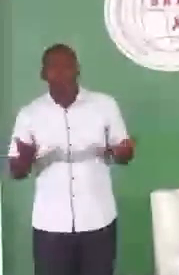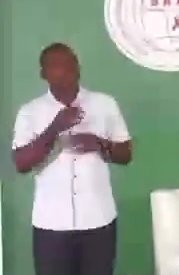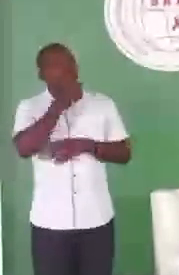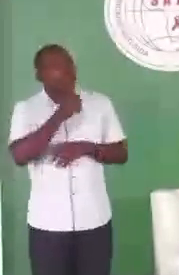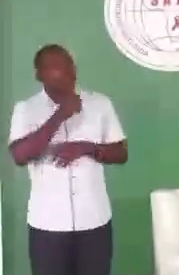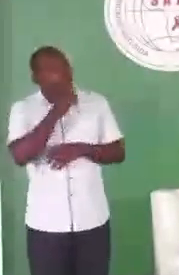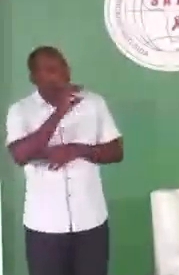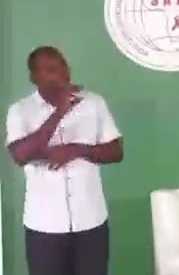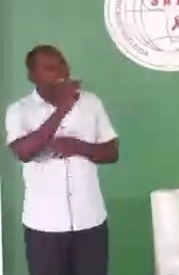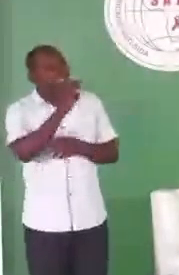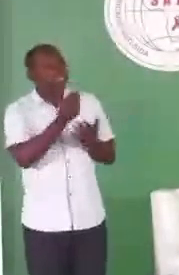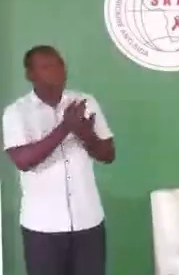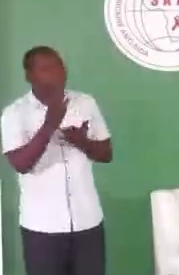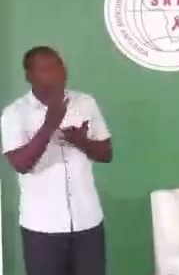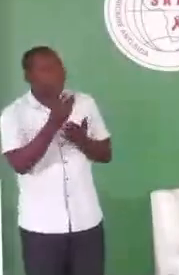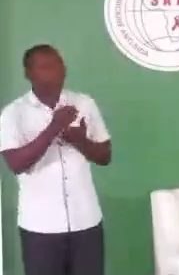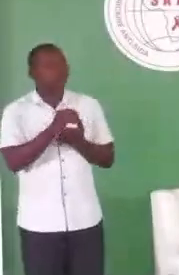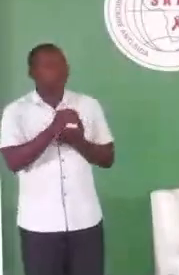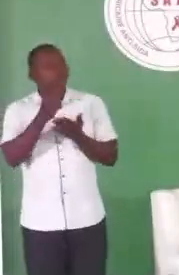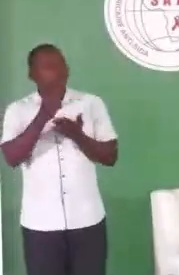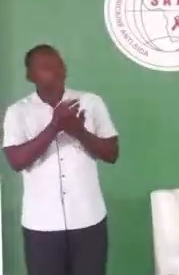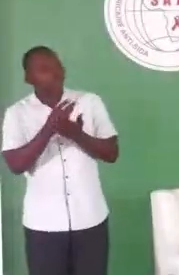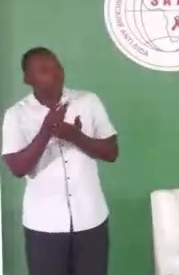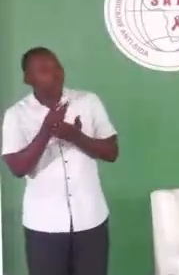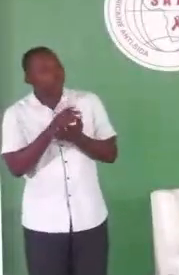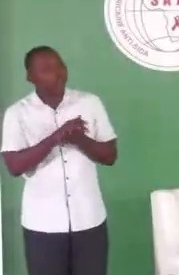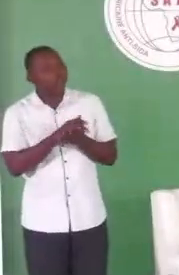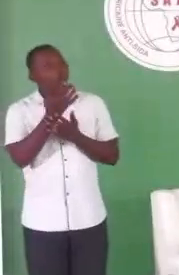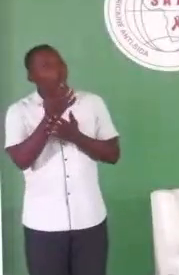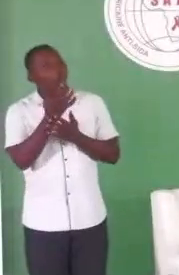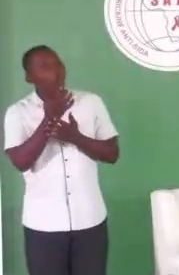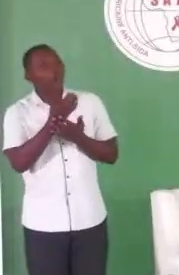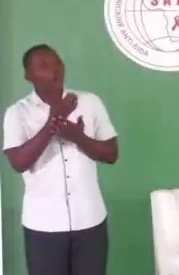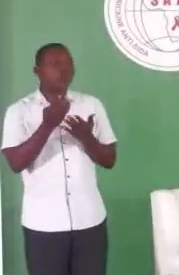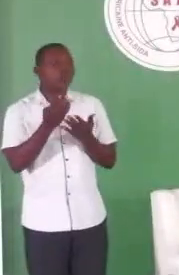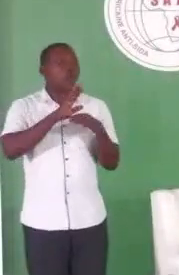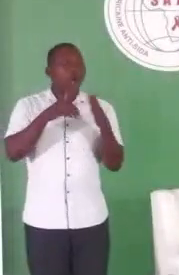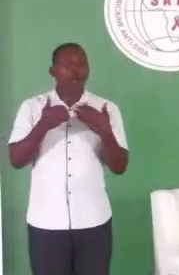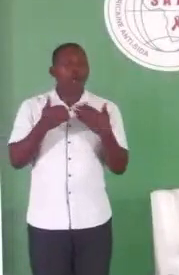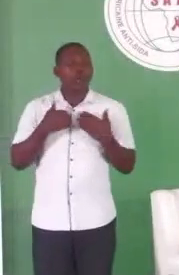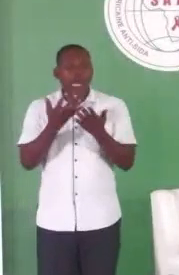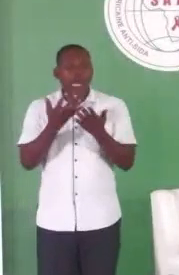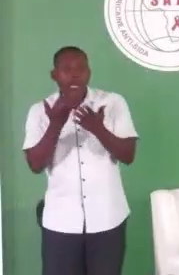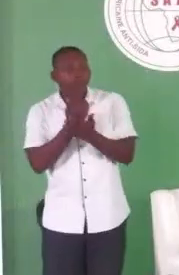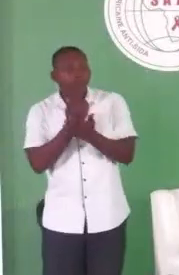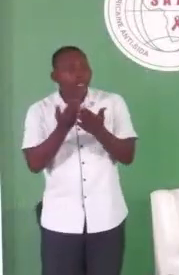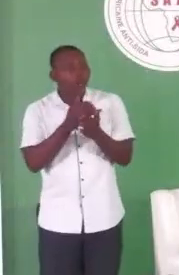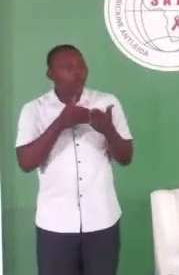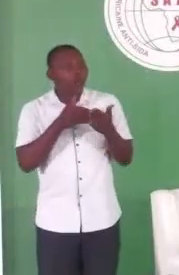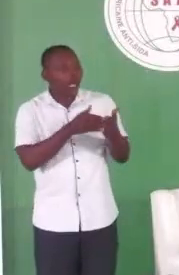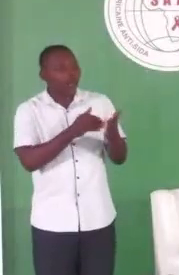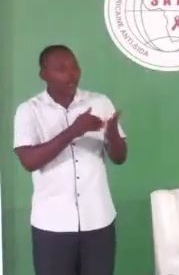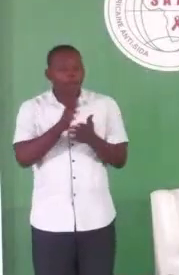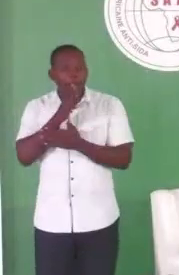weeks to 10 weeks to 14 weeks, we now have new guidelines that suggest that mothers must be